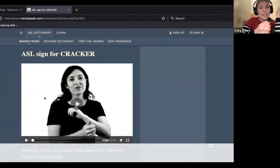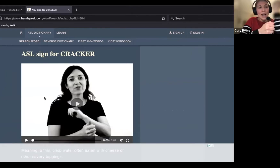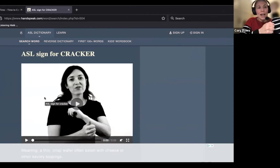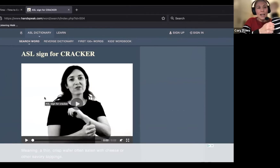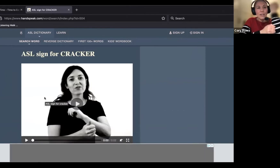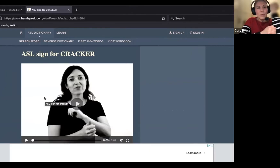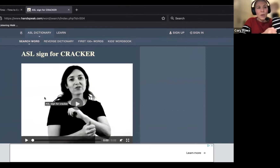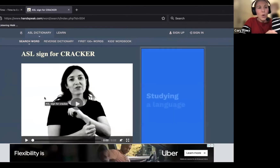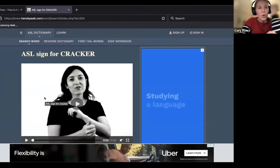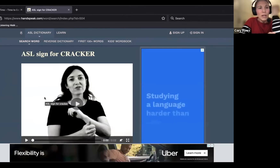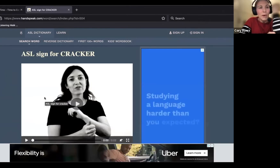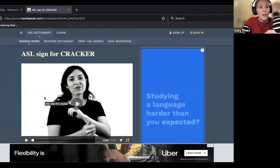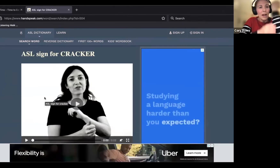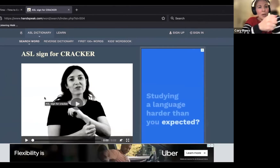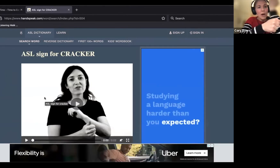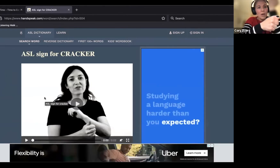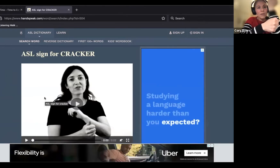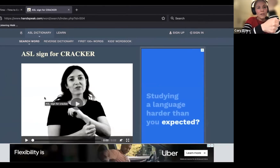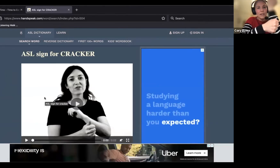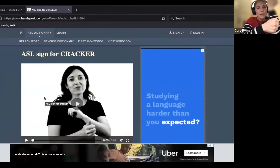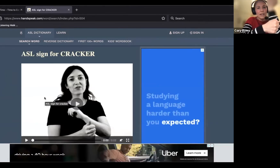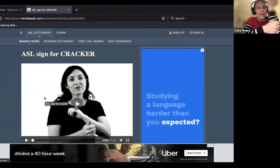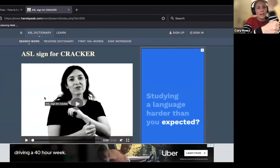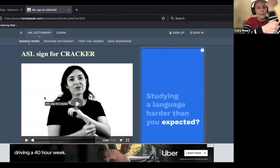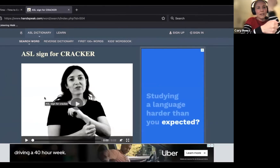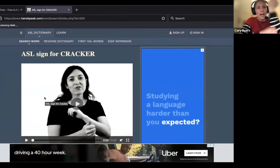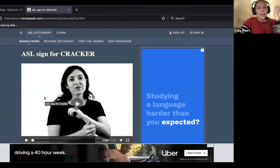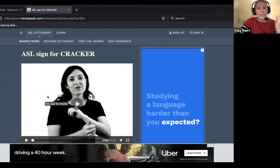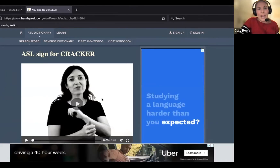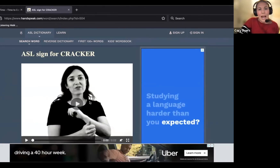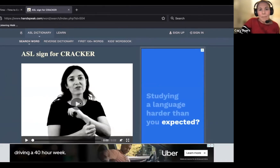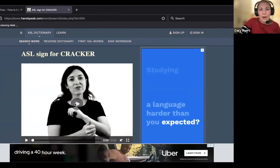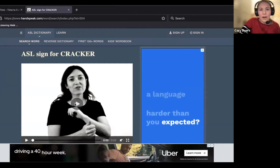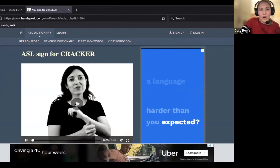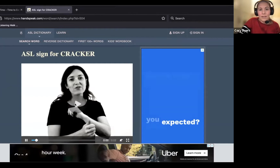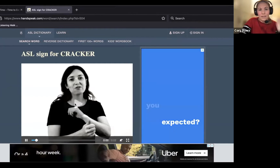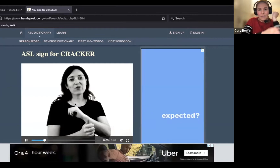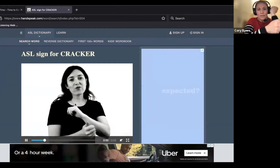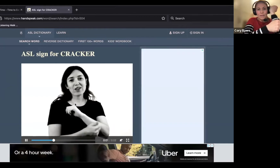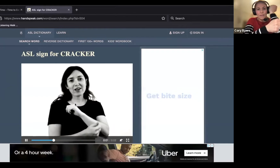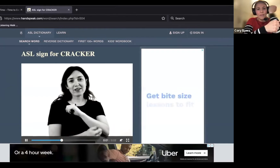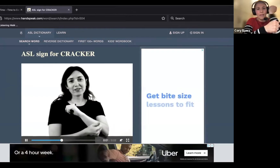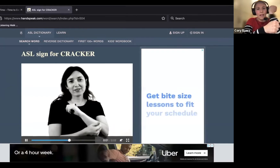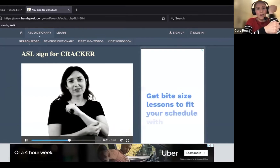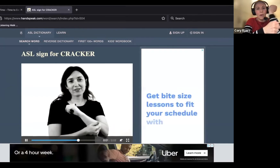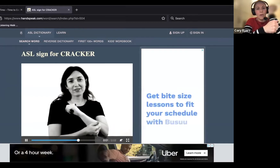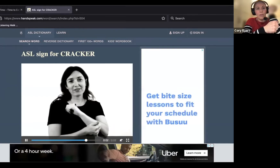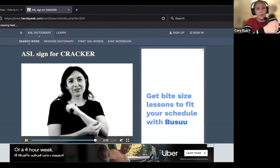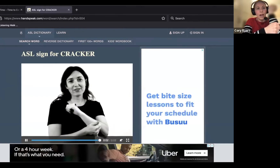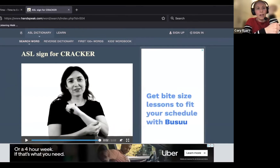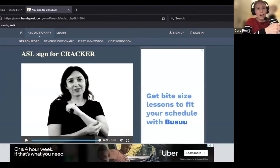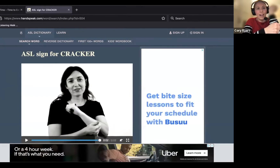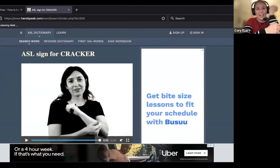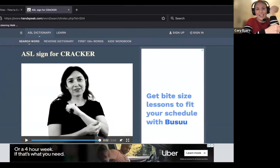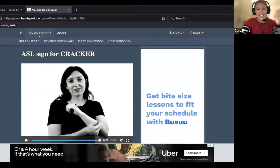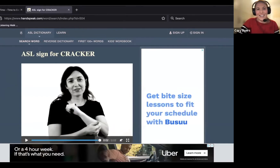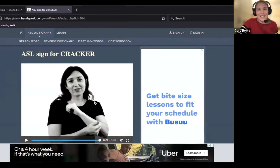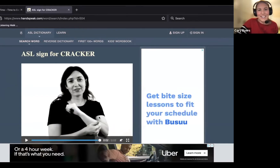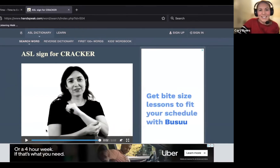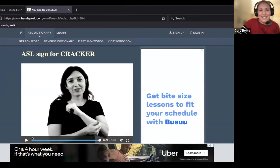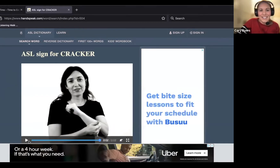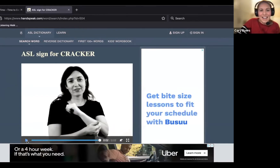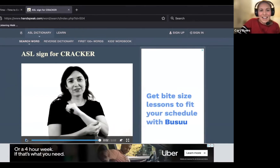interesting sign. We hold up our elbow and kind of tap our elbow, cracker.